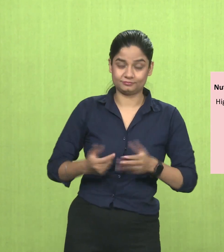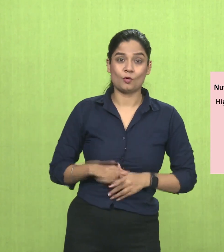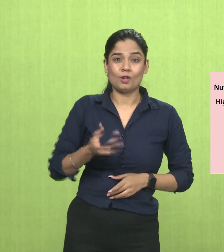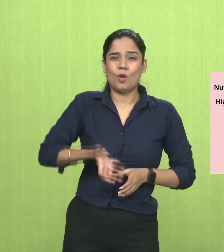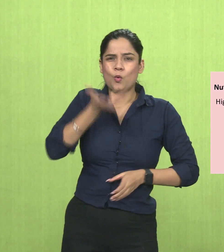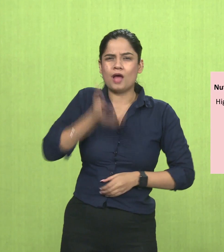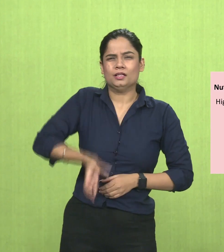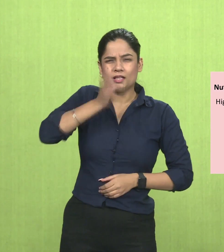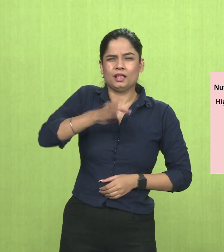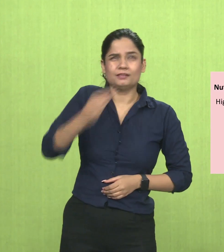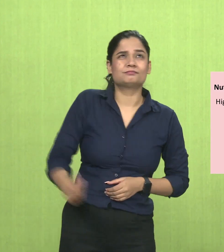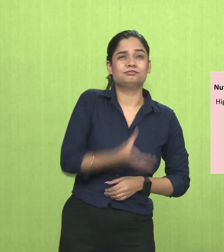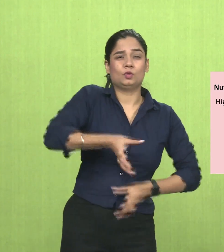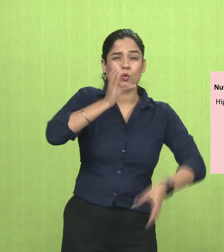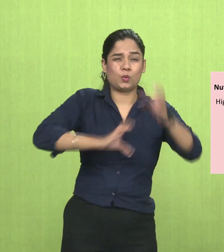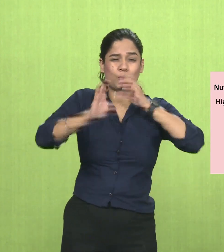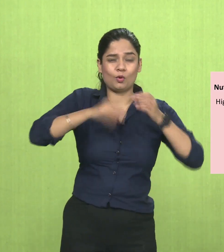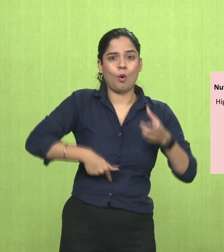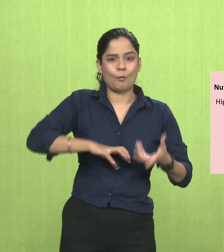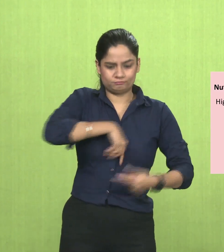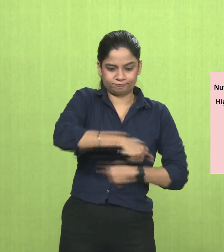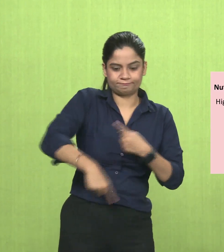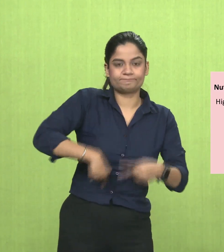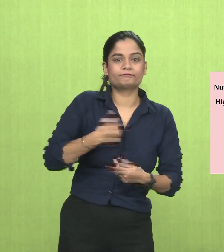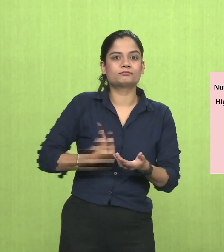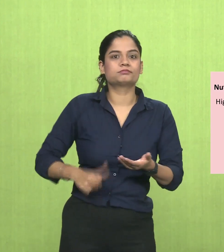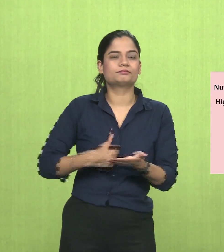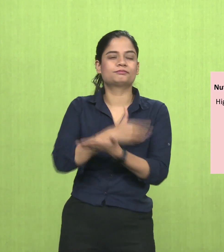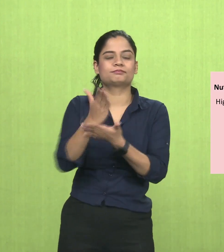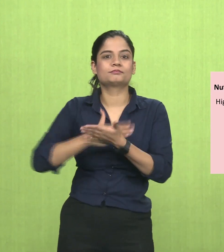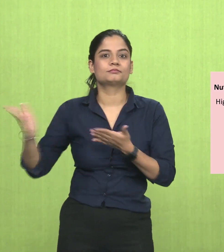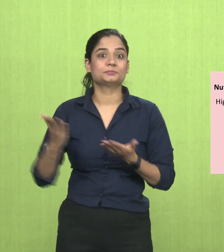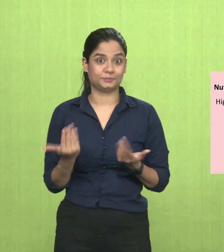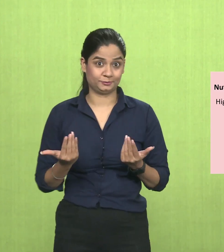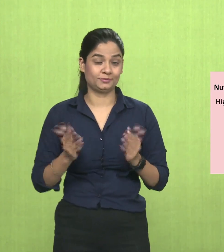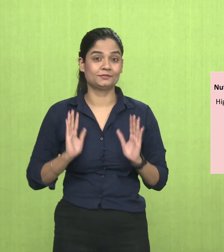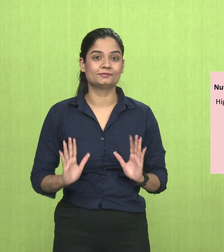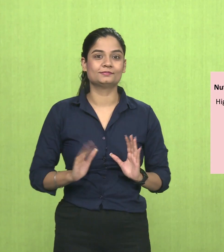take high fiber diet. Drink lots and lots of water, helps in defecation.